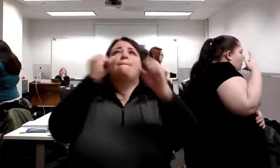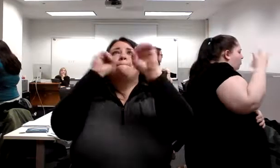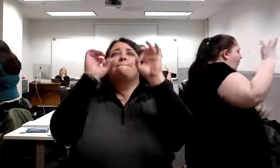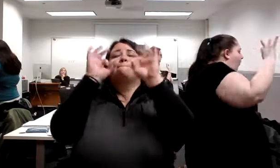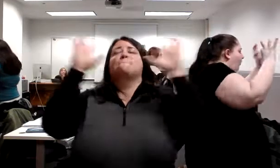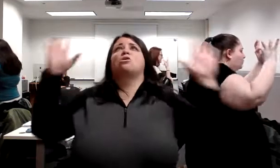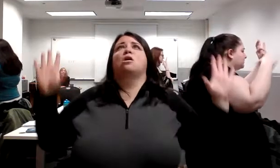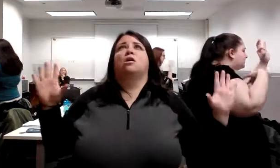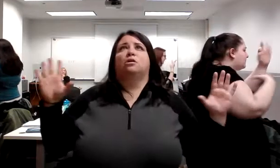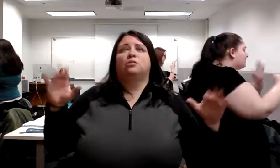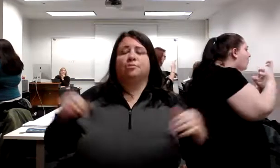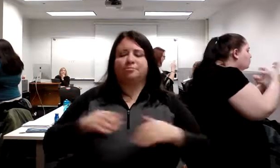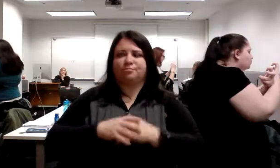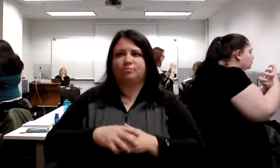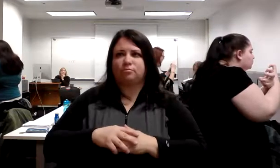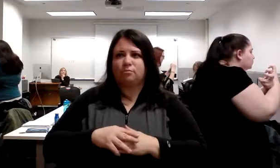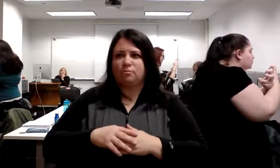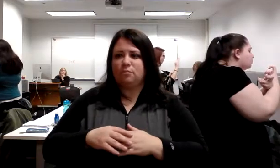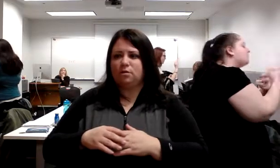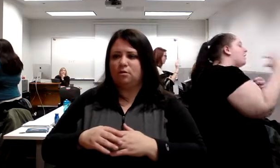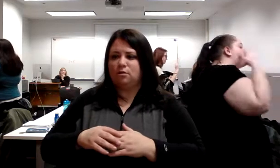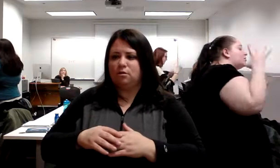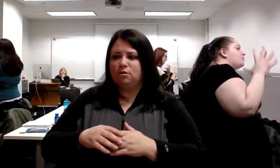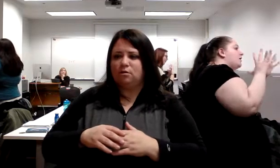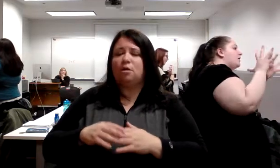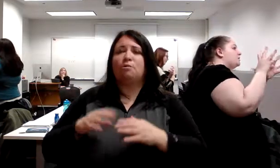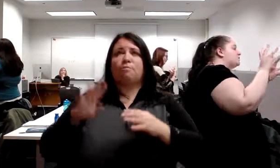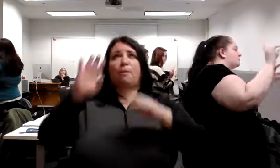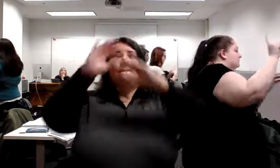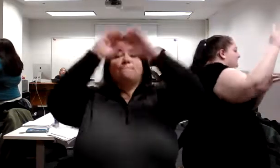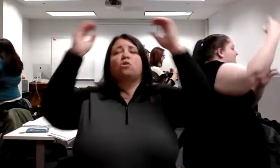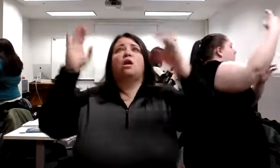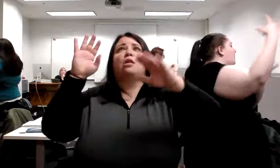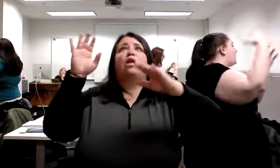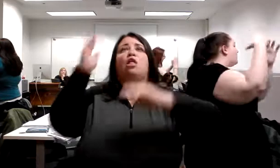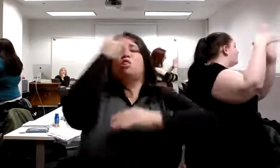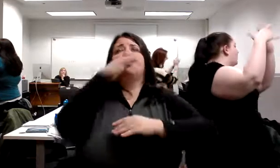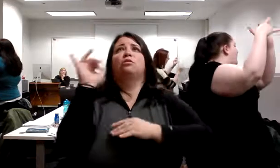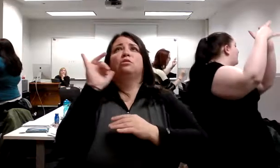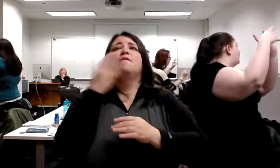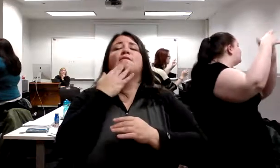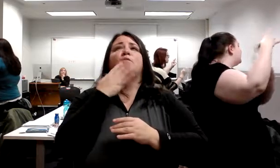bones look like they were floating in the blue sky. Or kind of like this picture here.